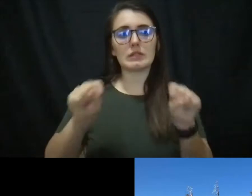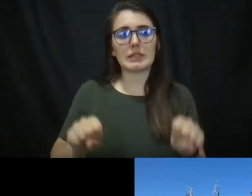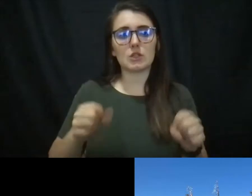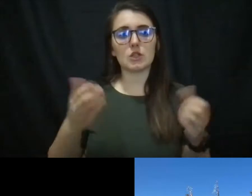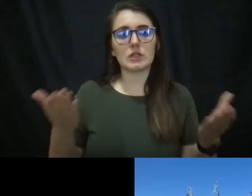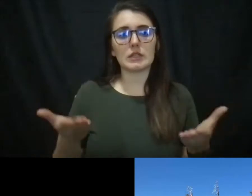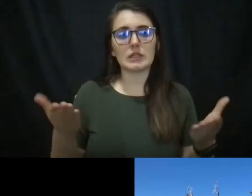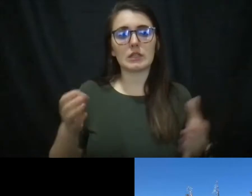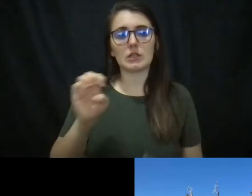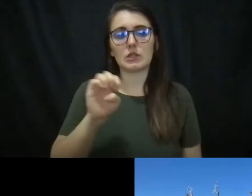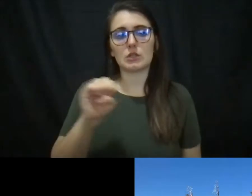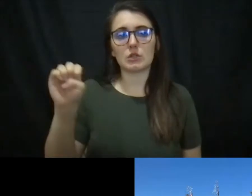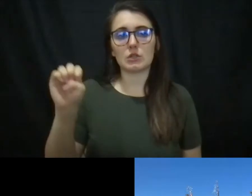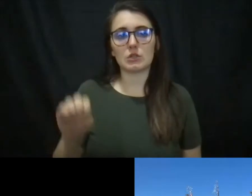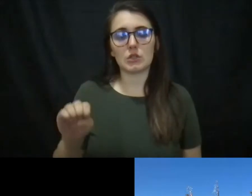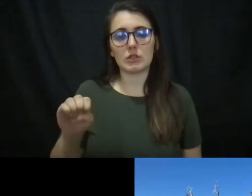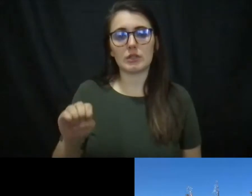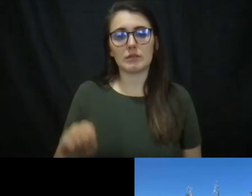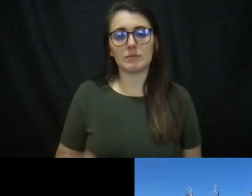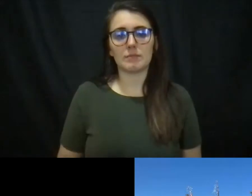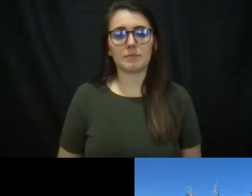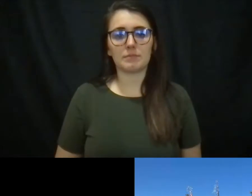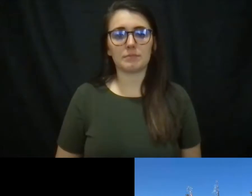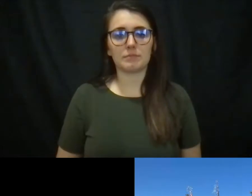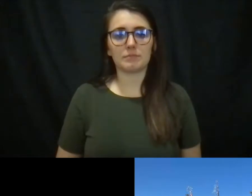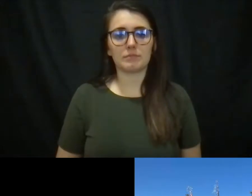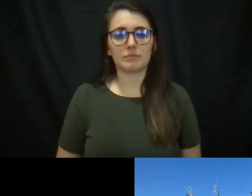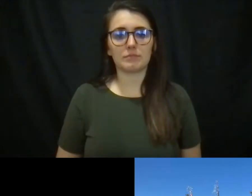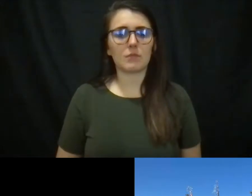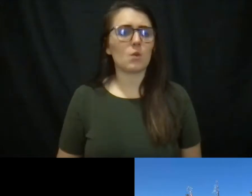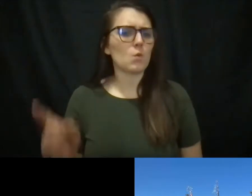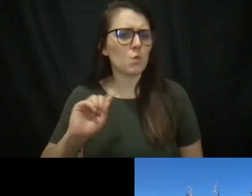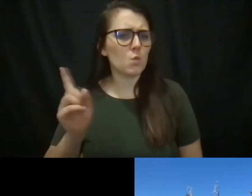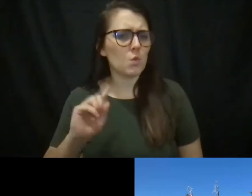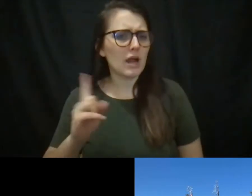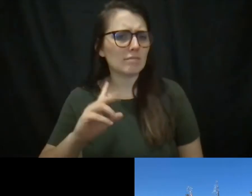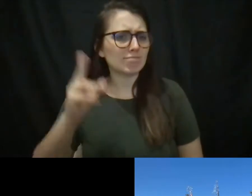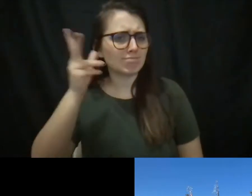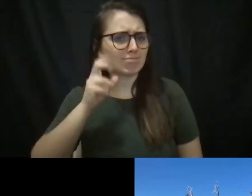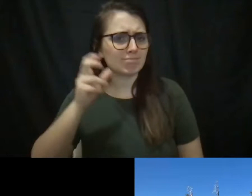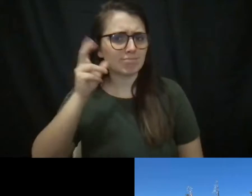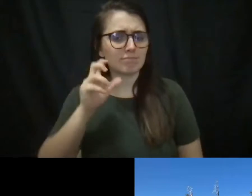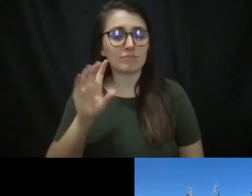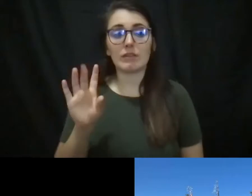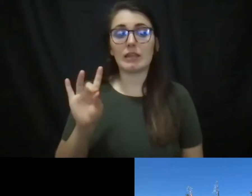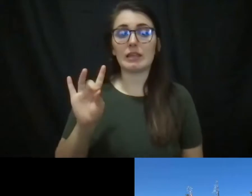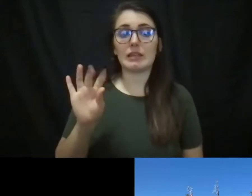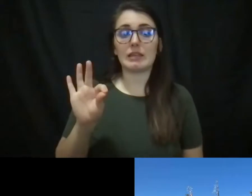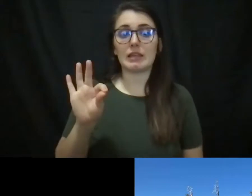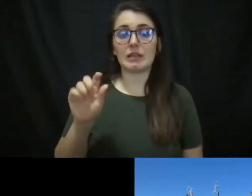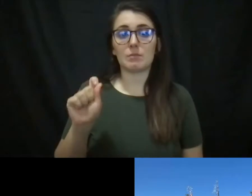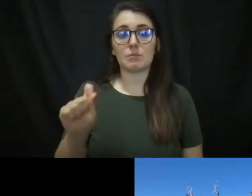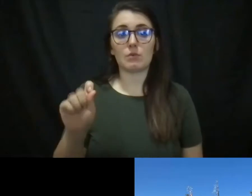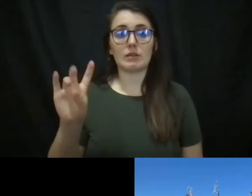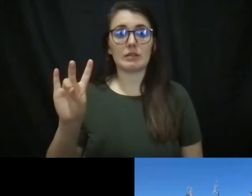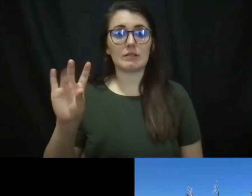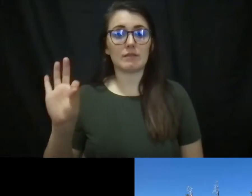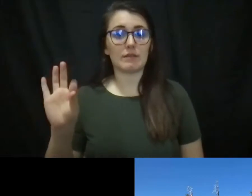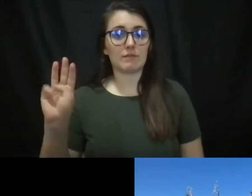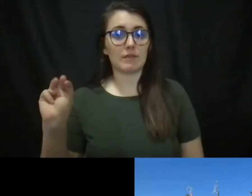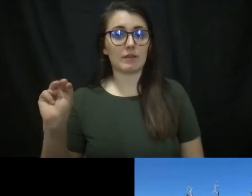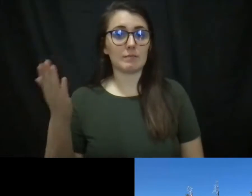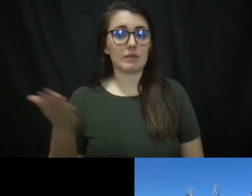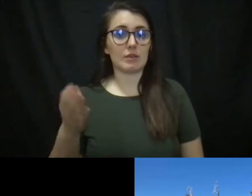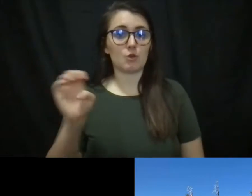Can you tell them how they tune into it? Where would they find it on? Oh yeah, 89.7 FM in Eugene.